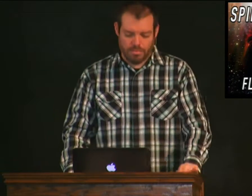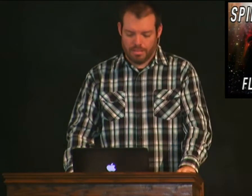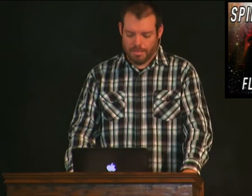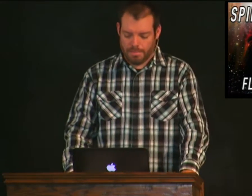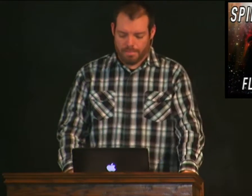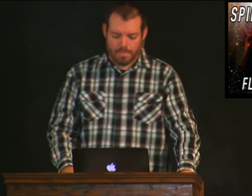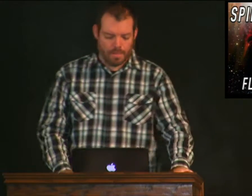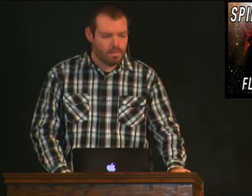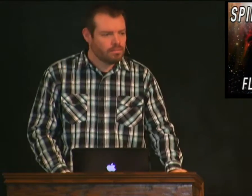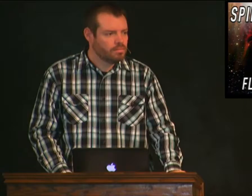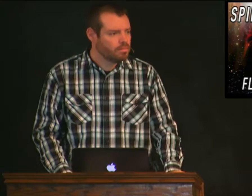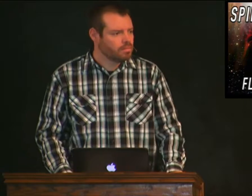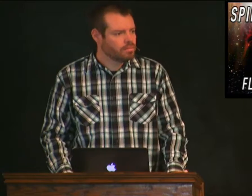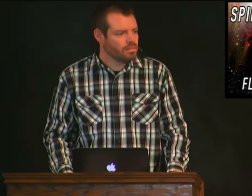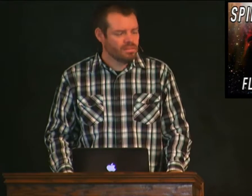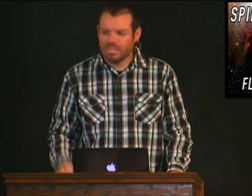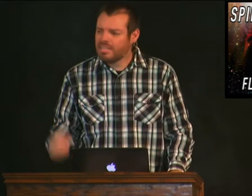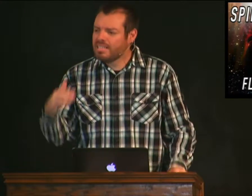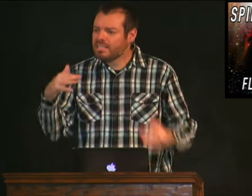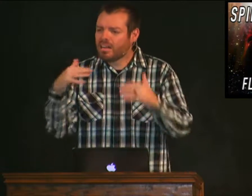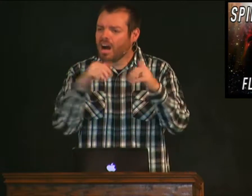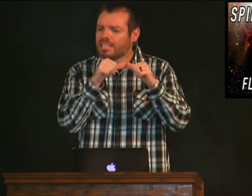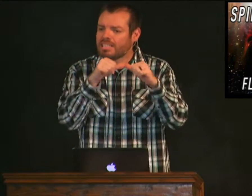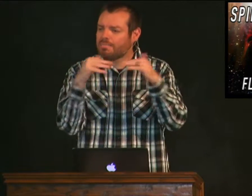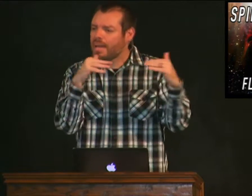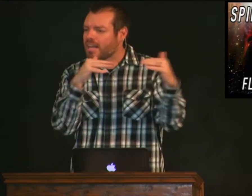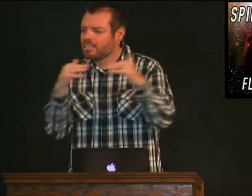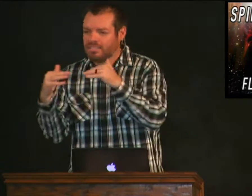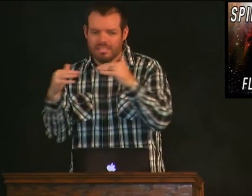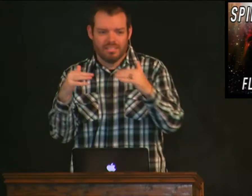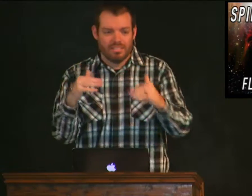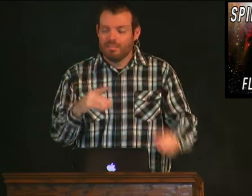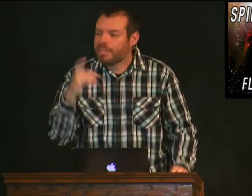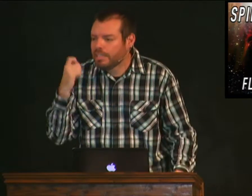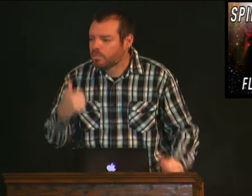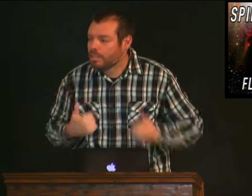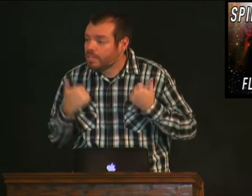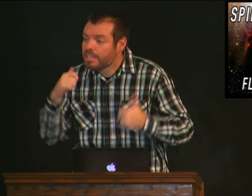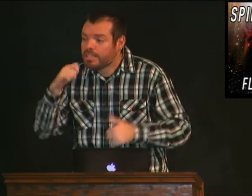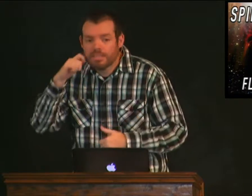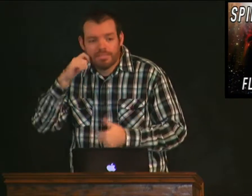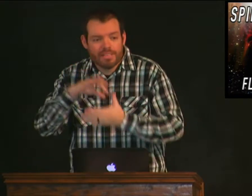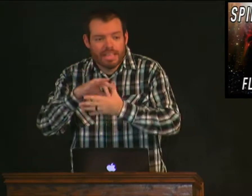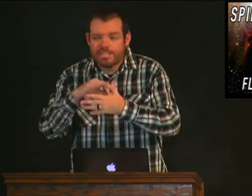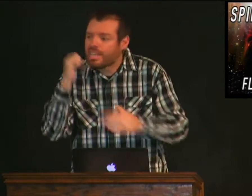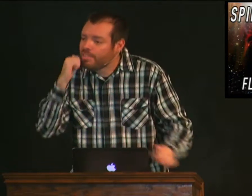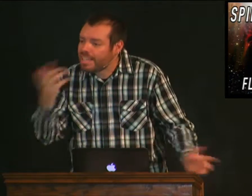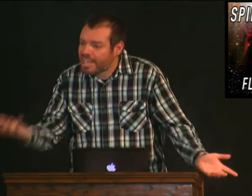It's a constant battle because we're living